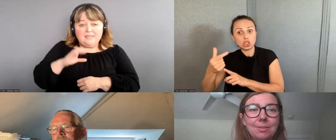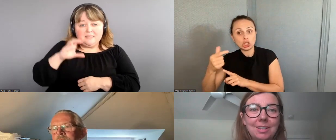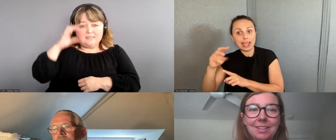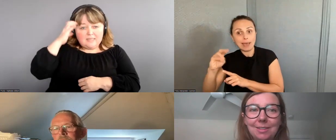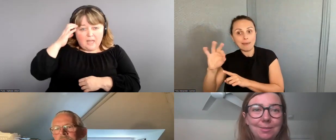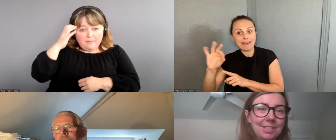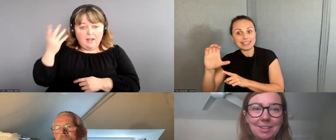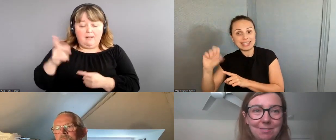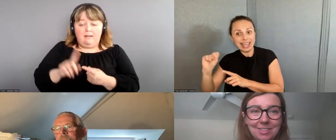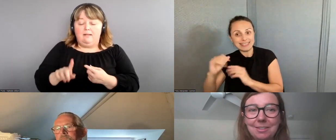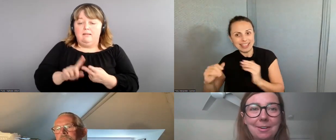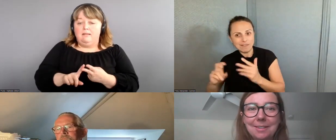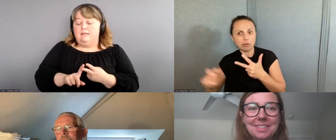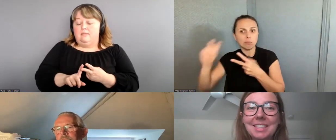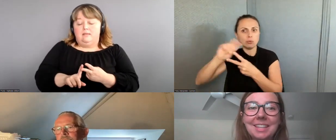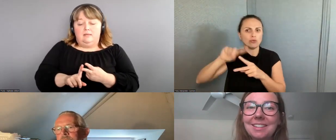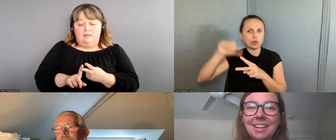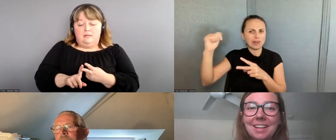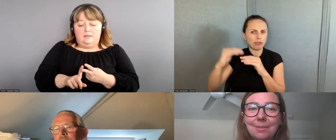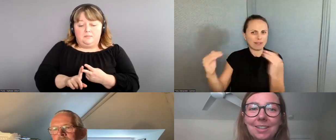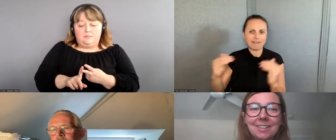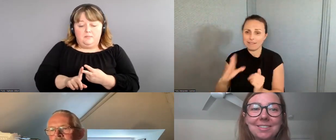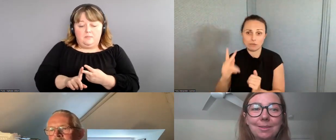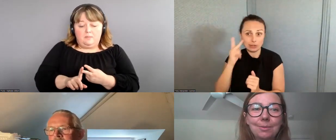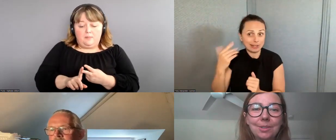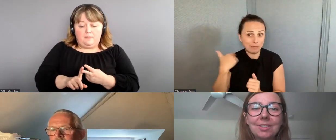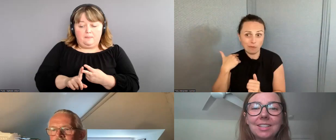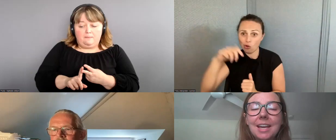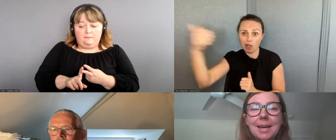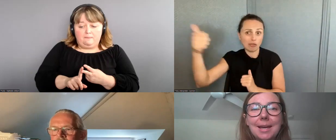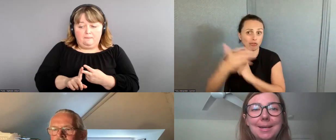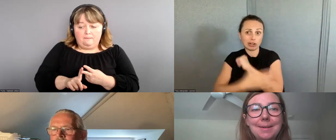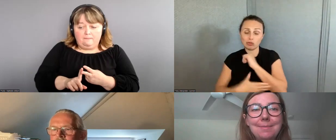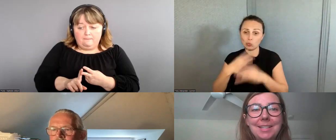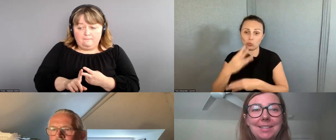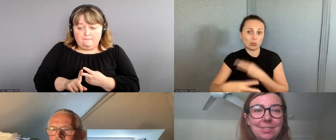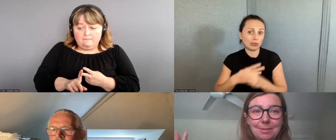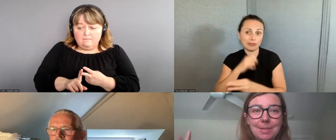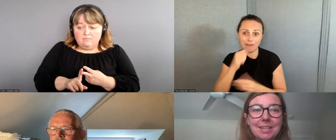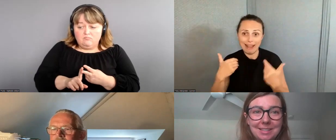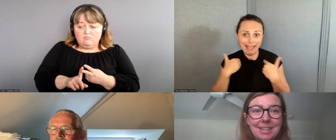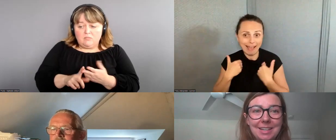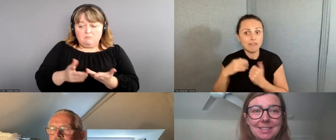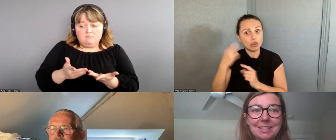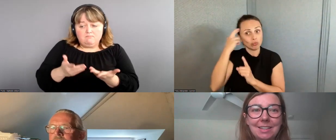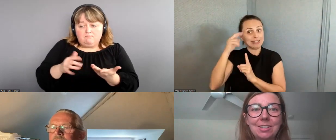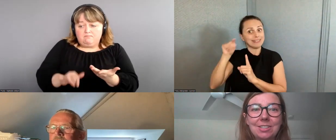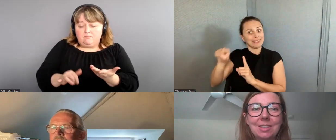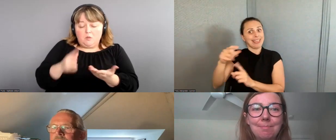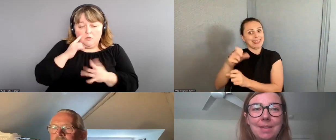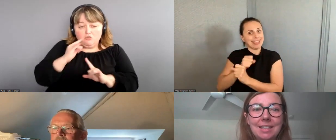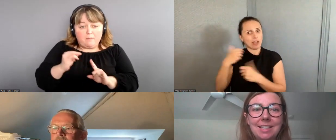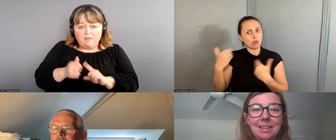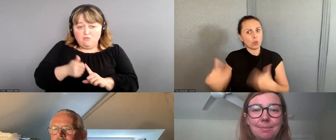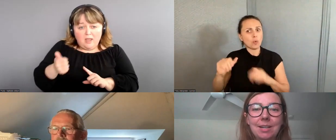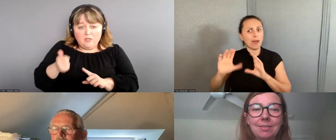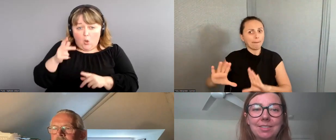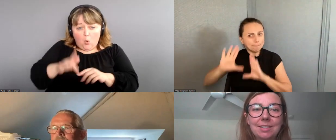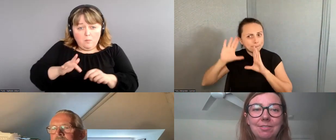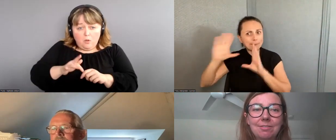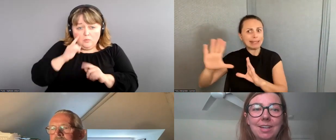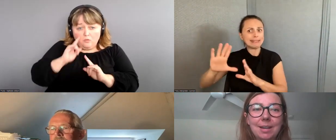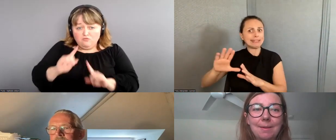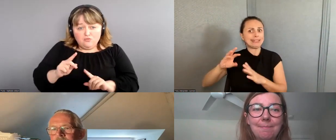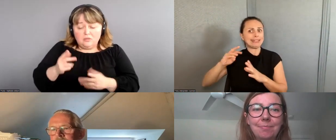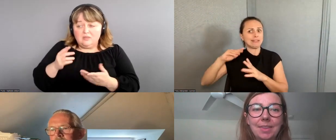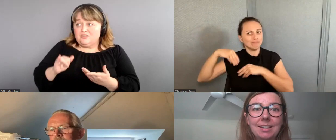to another, which I've just not seen anywhere else in the world. And it's just because they get such amazing amounts